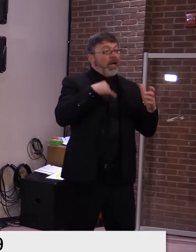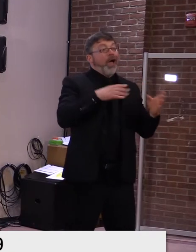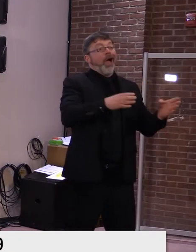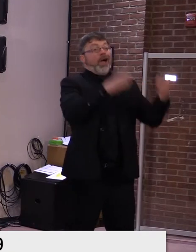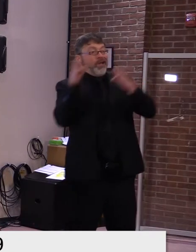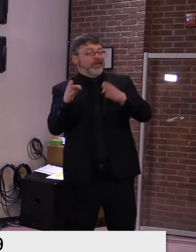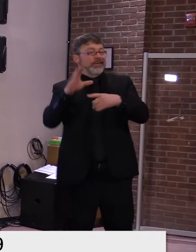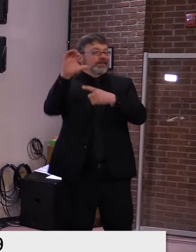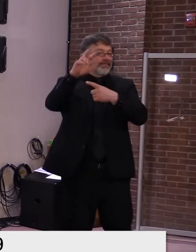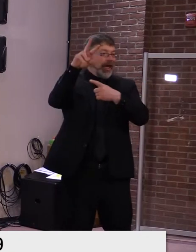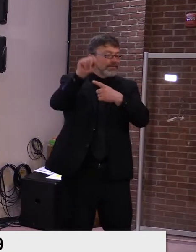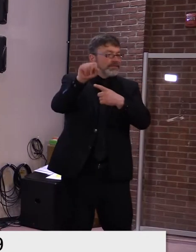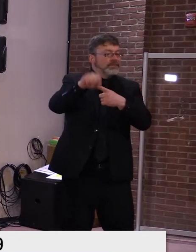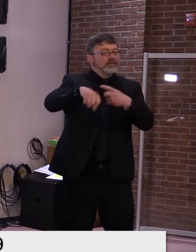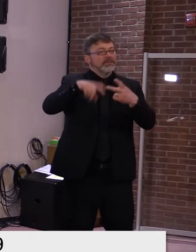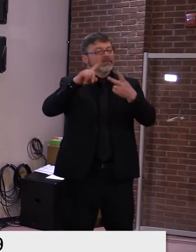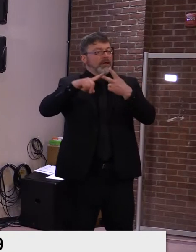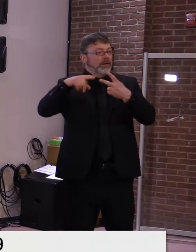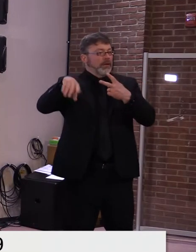online, you can call